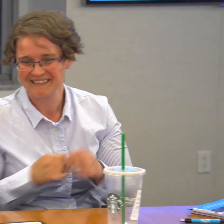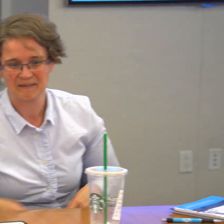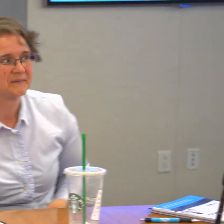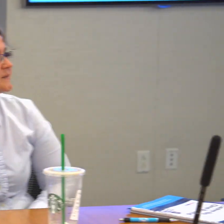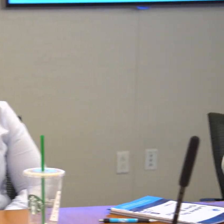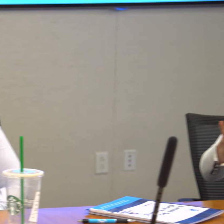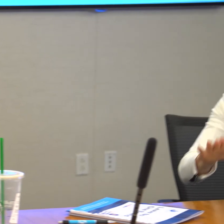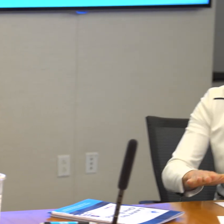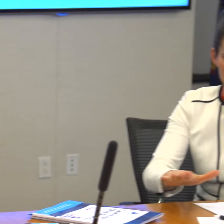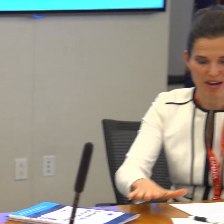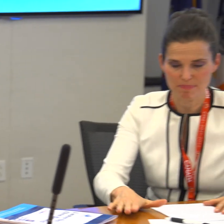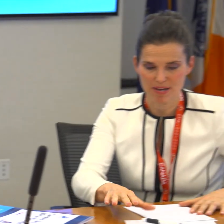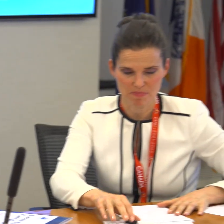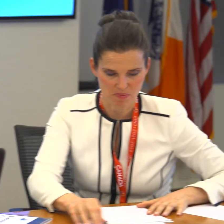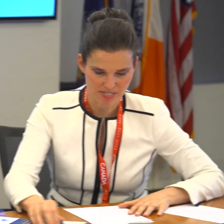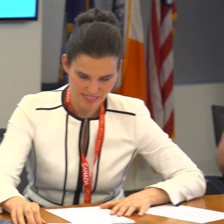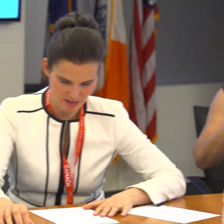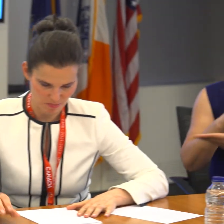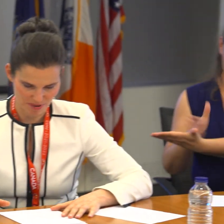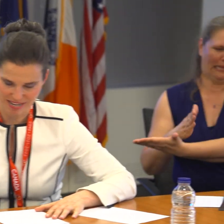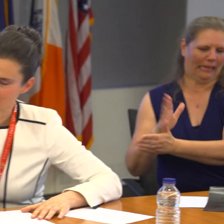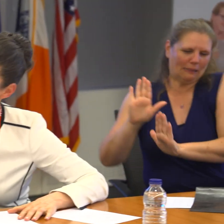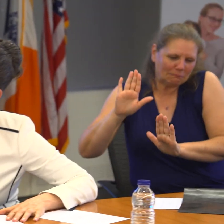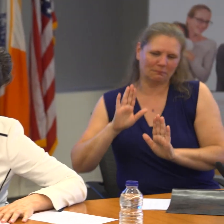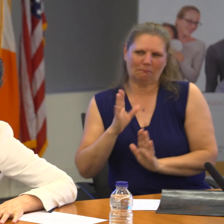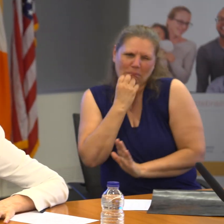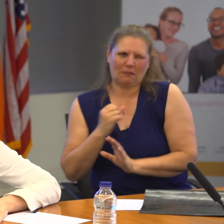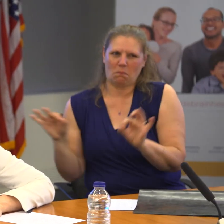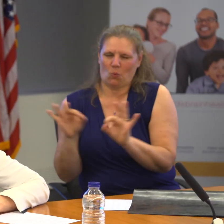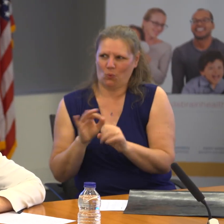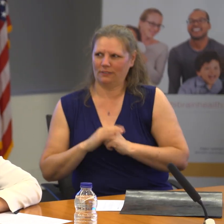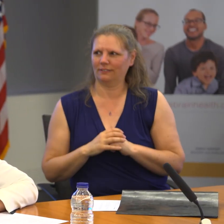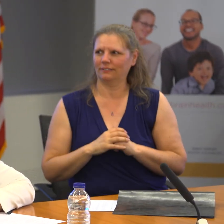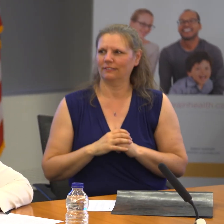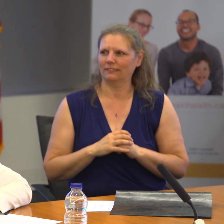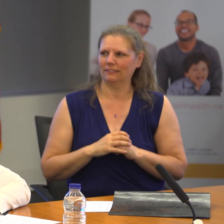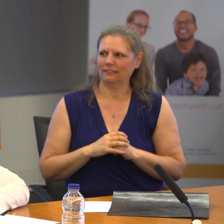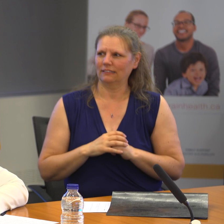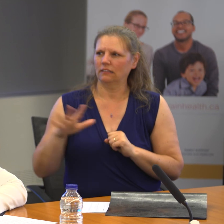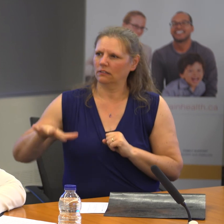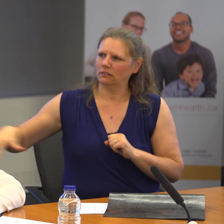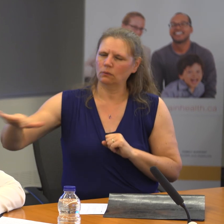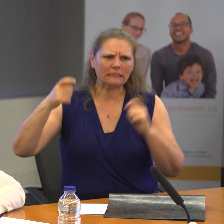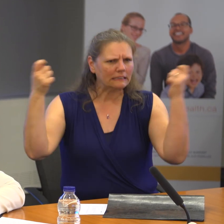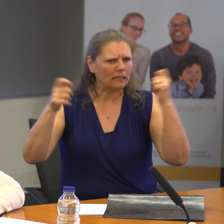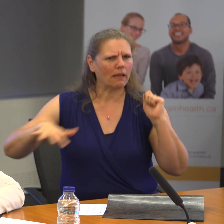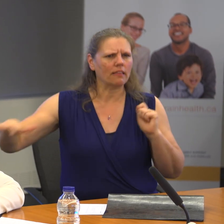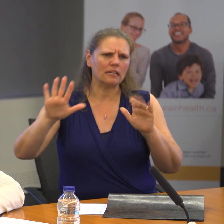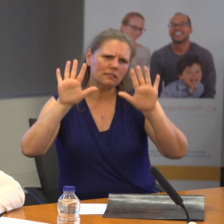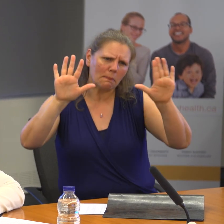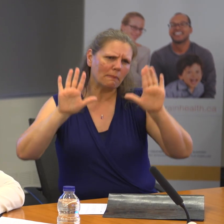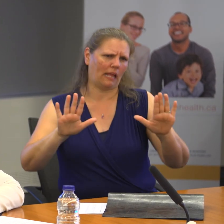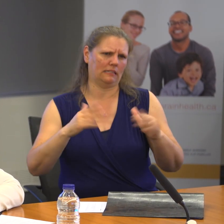I'm sorry to interrupt the wrap up, but we celebrate amazing young people and